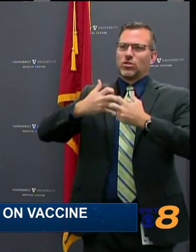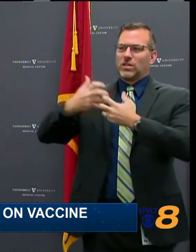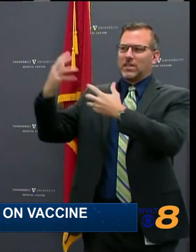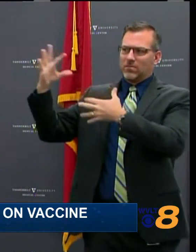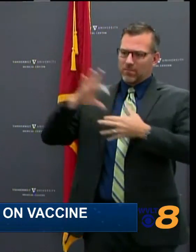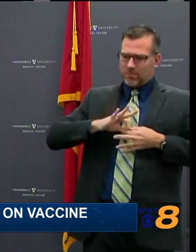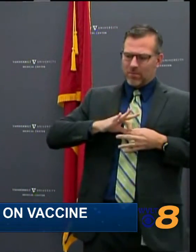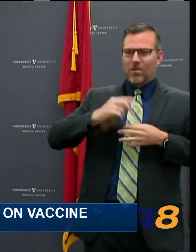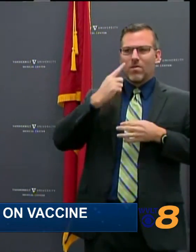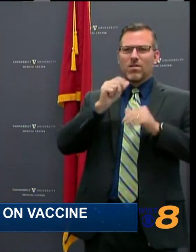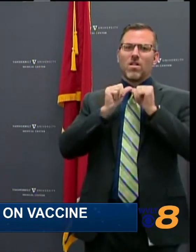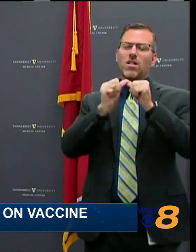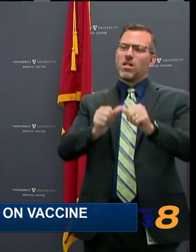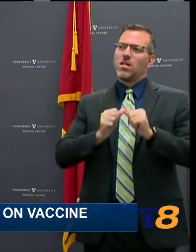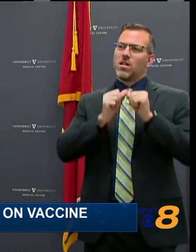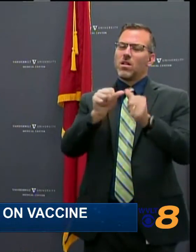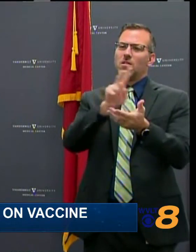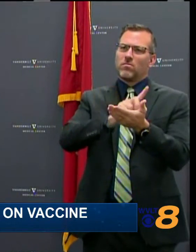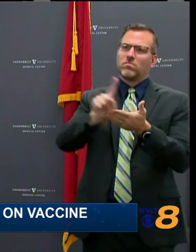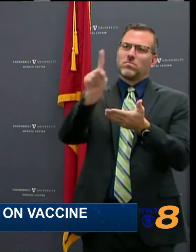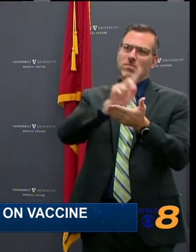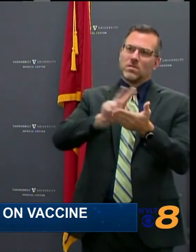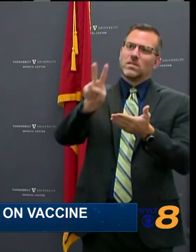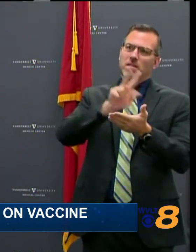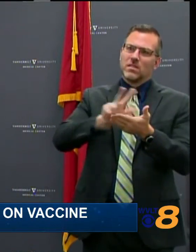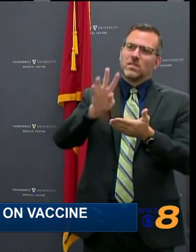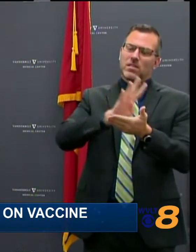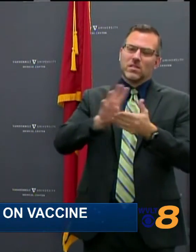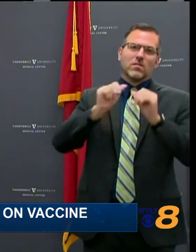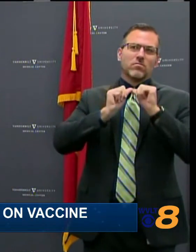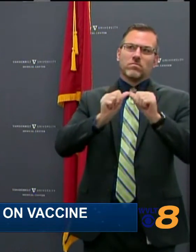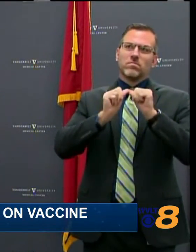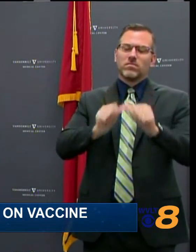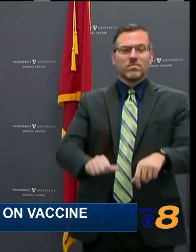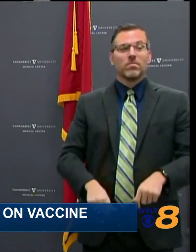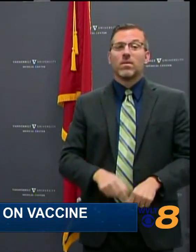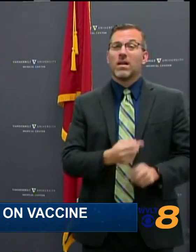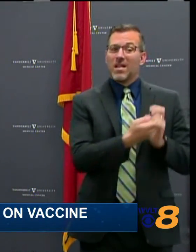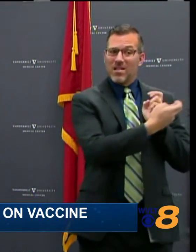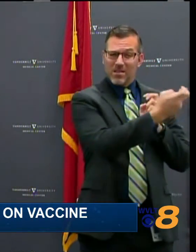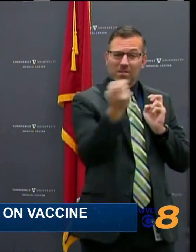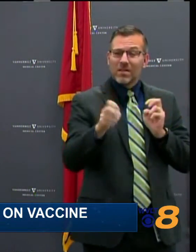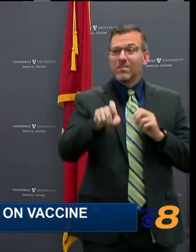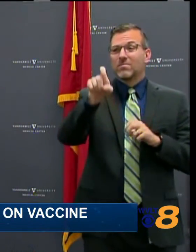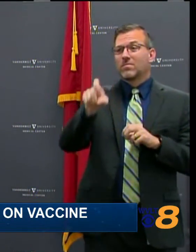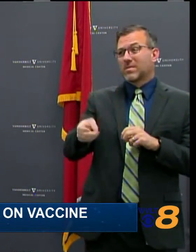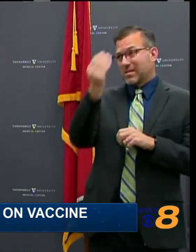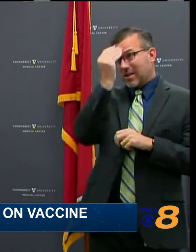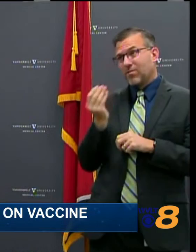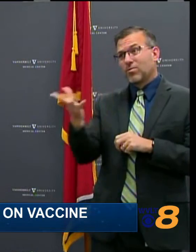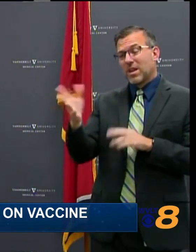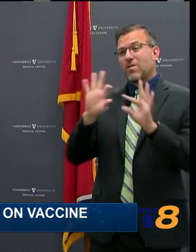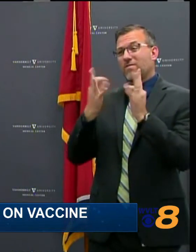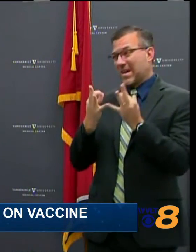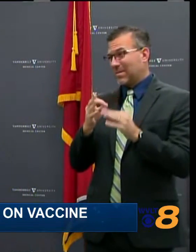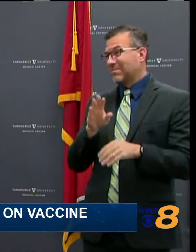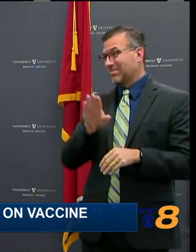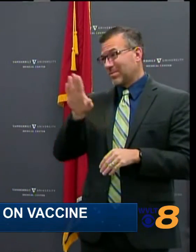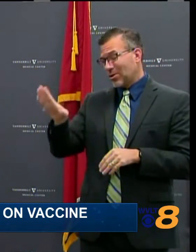time. They're the ones who've had to share the news with family members that their loved ones have succumbed to the